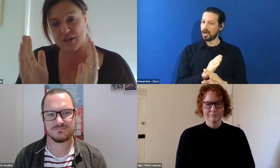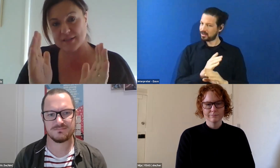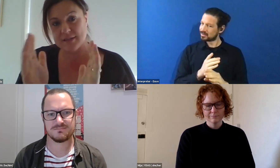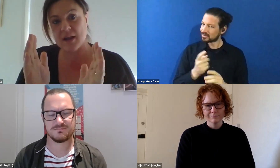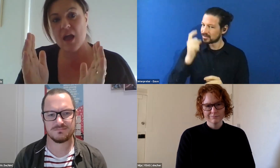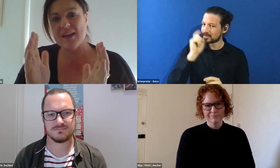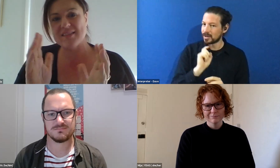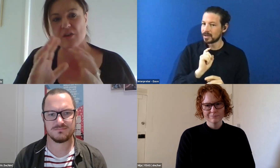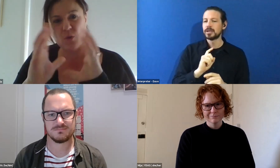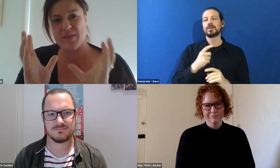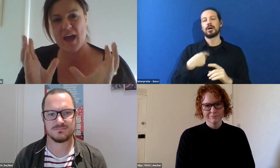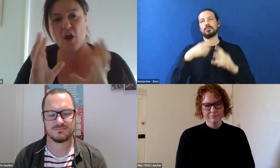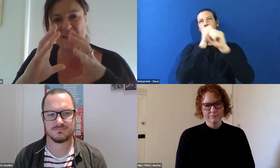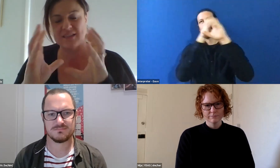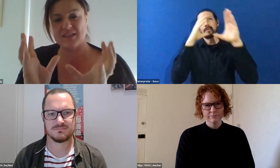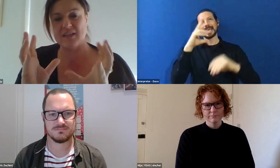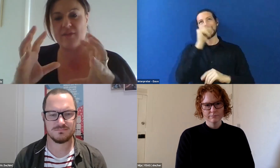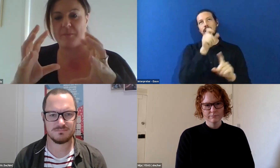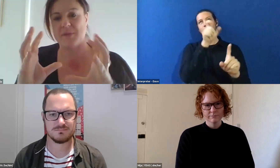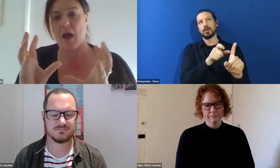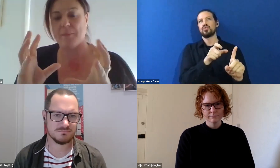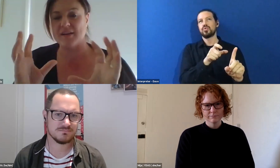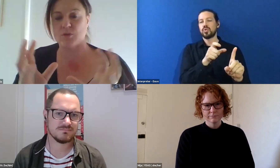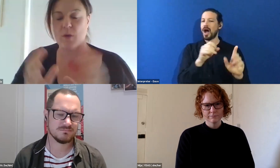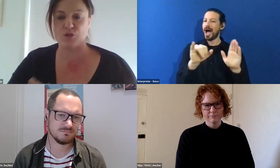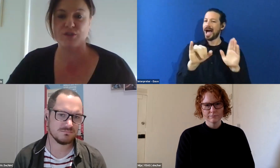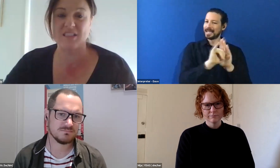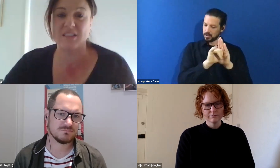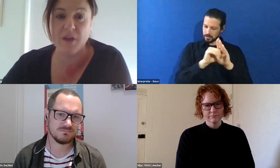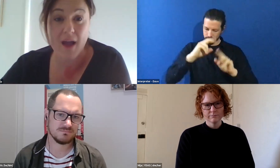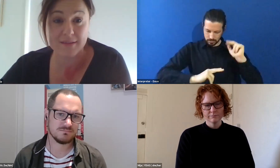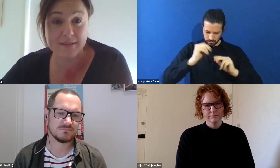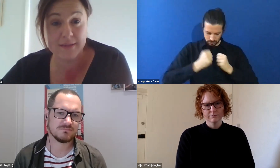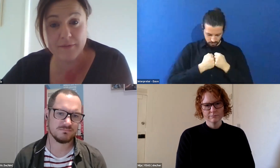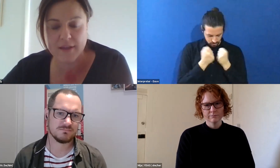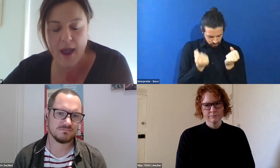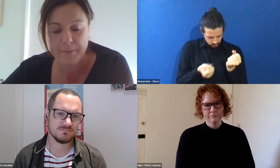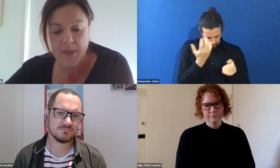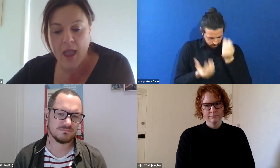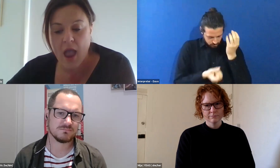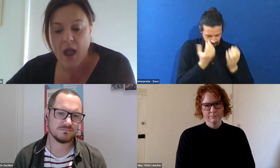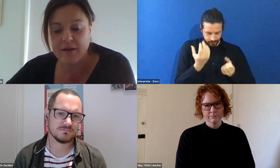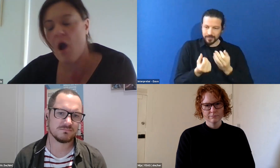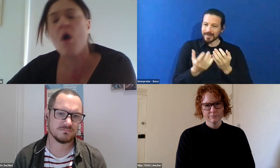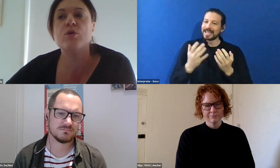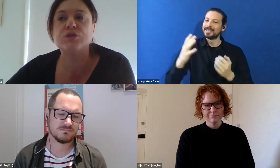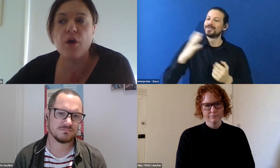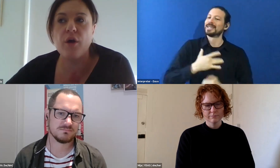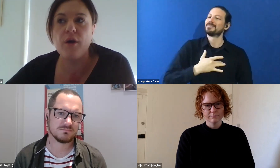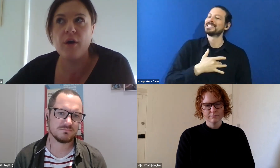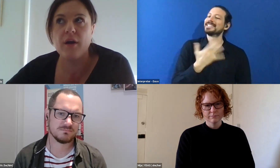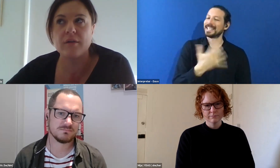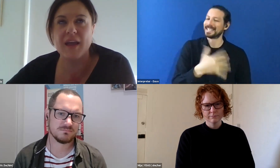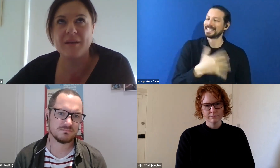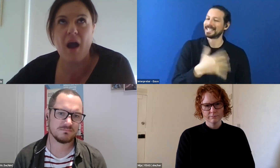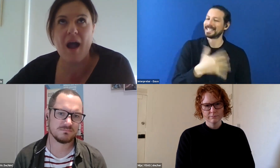young person, there is all that identity development happening as well. So you need to be quite sensitive to that. Now, I